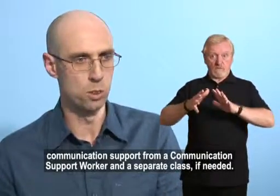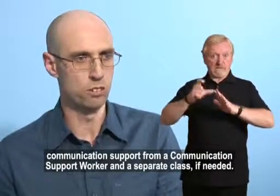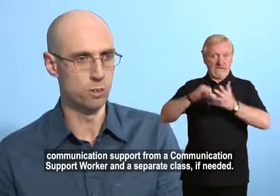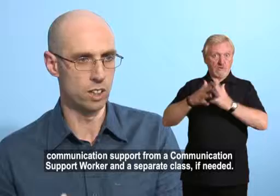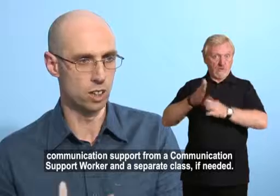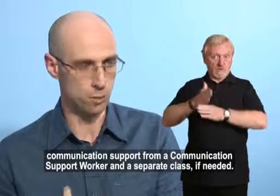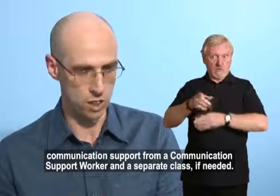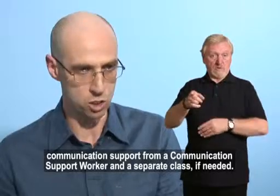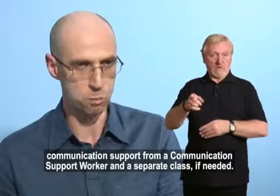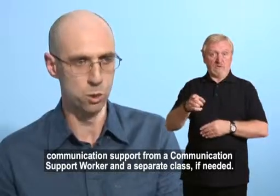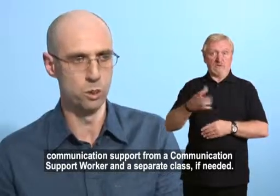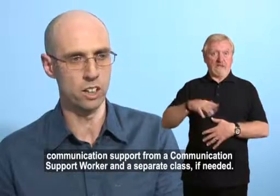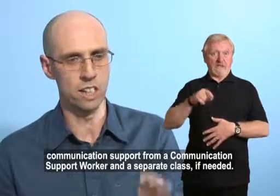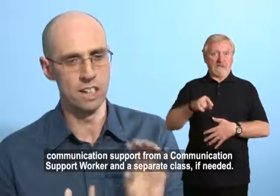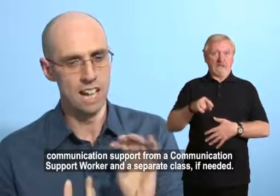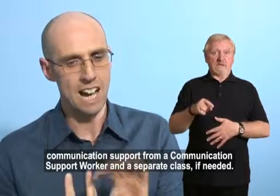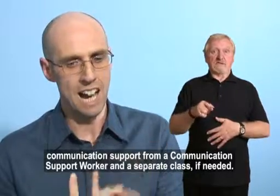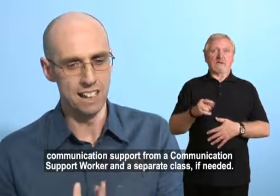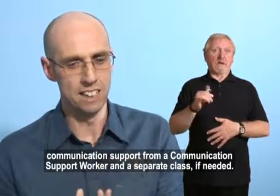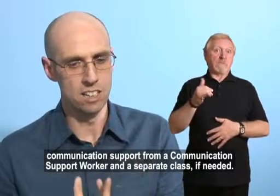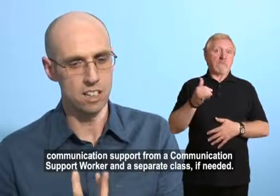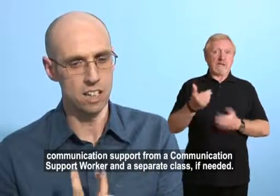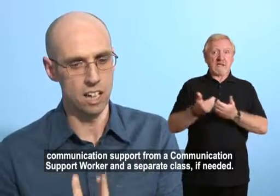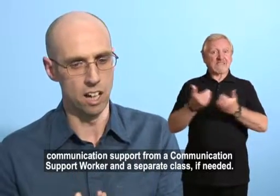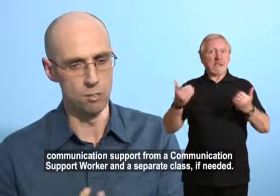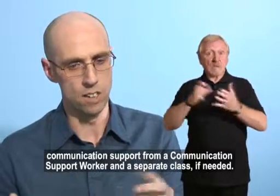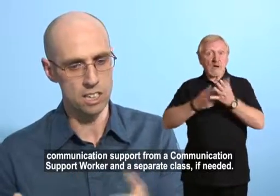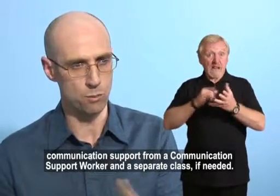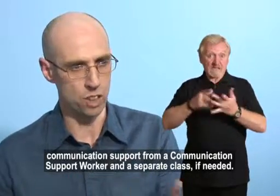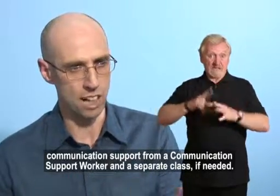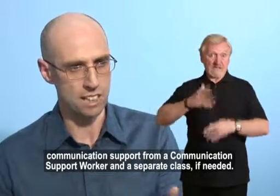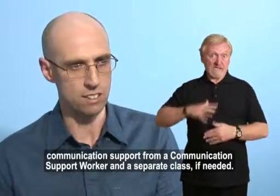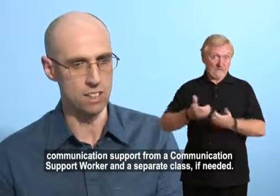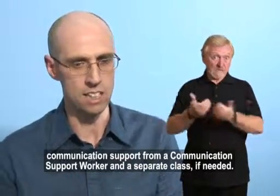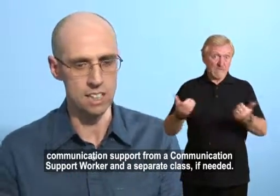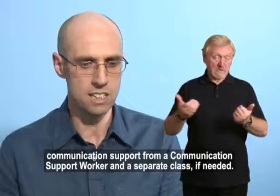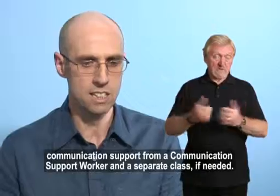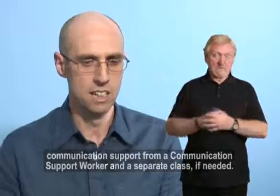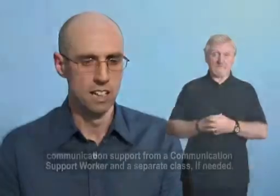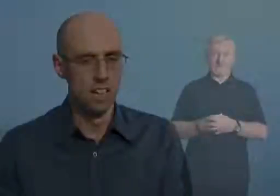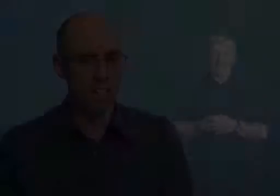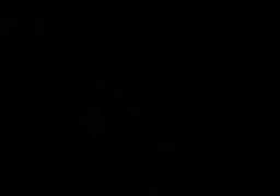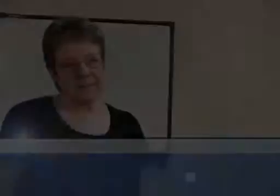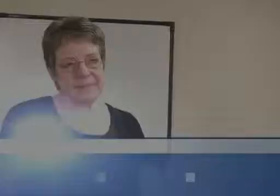communication support from a communication support worker, and a separate class if needed.